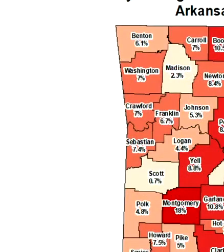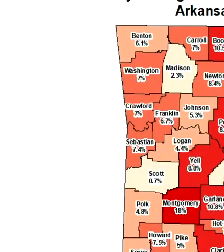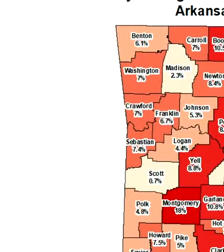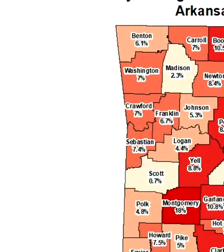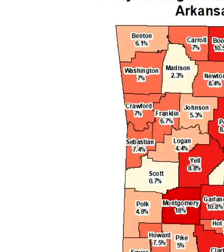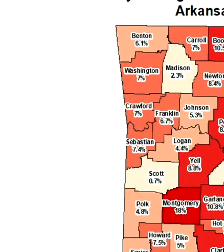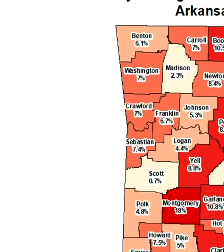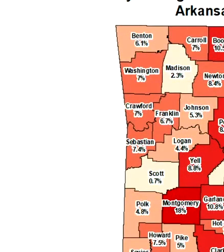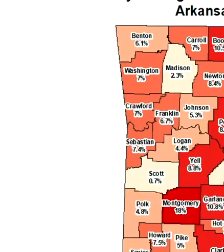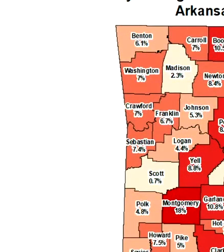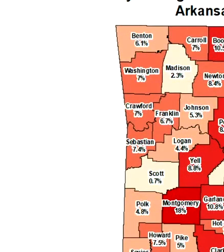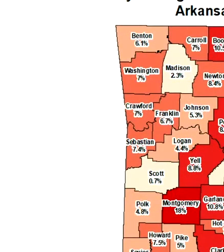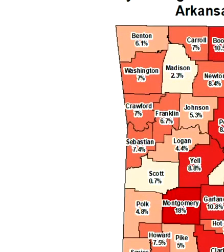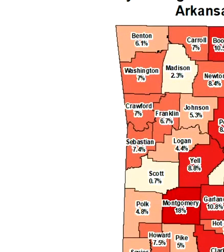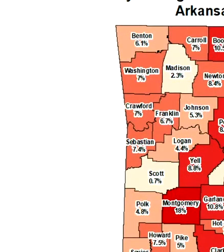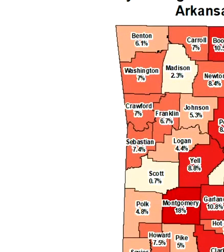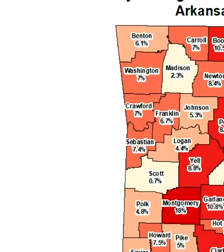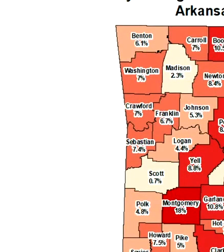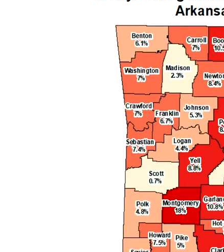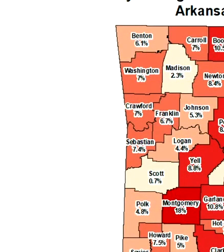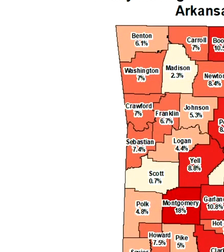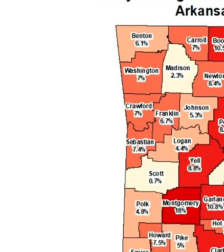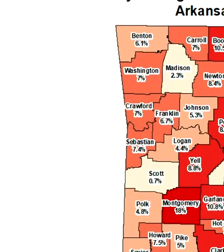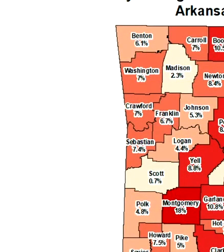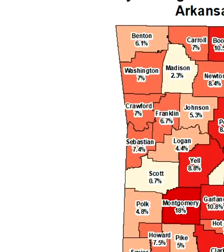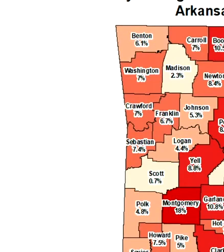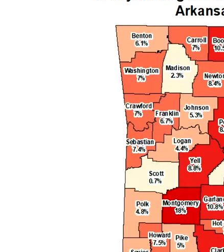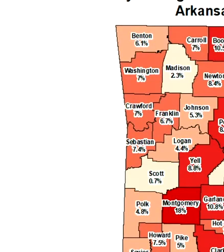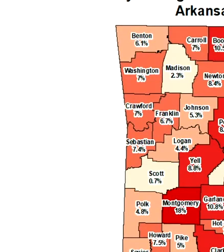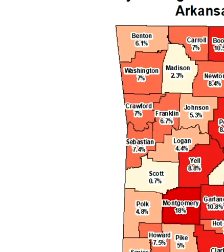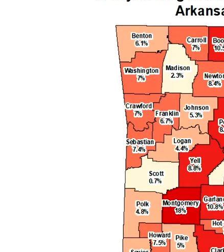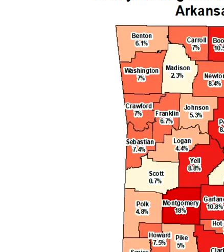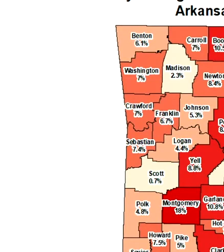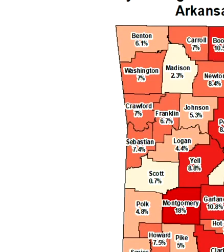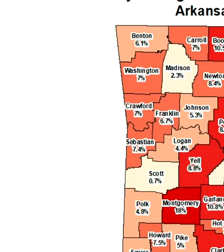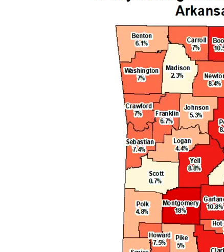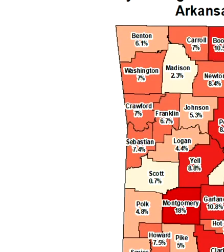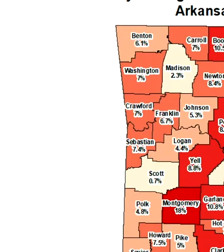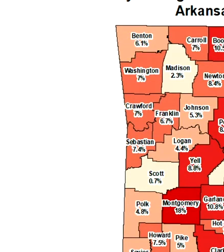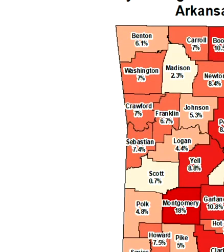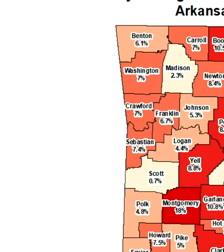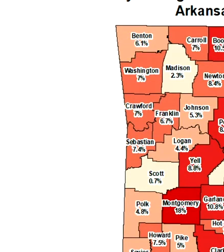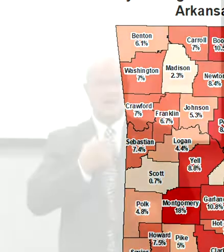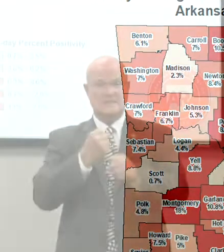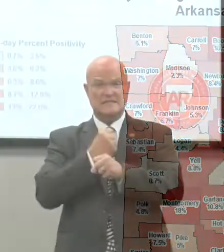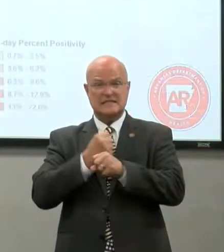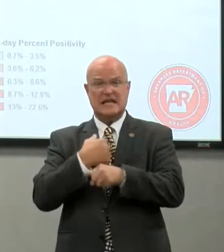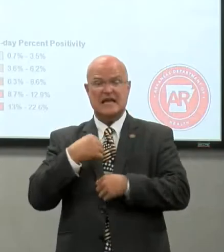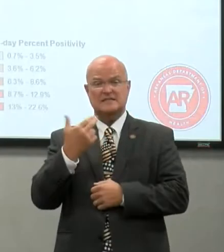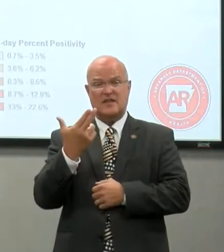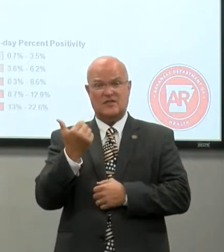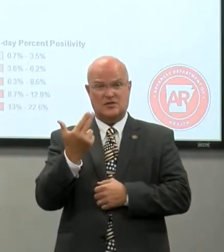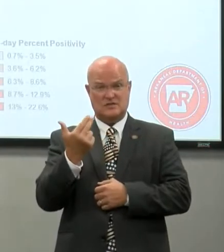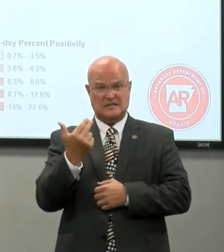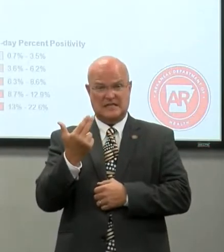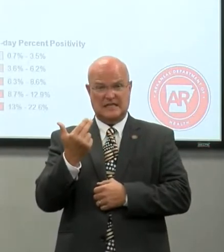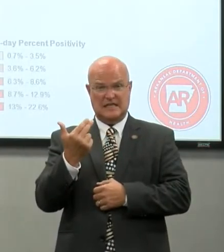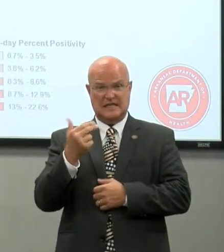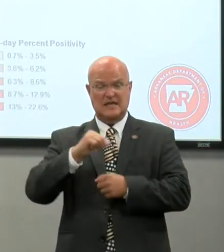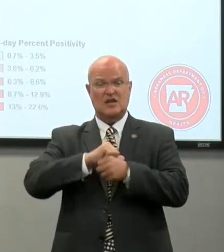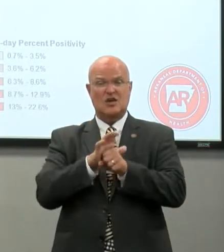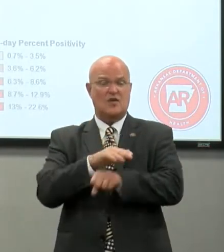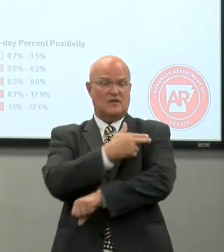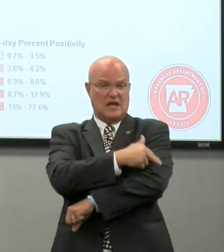school, and what is in the community. White County, according to our statistics, has 13